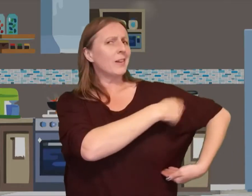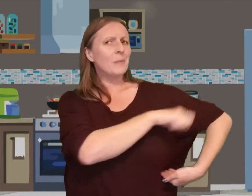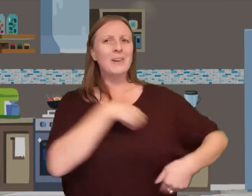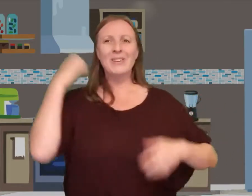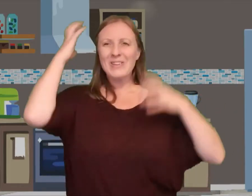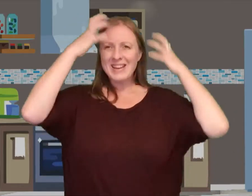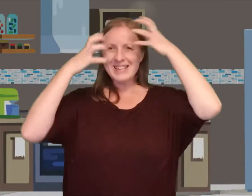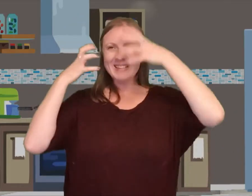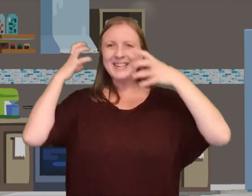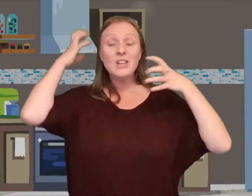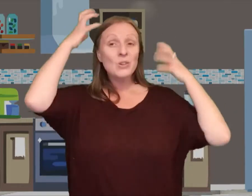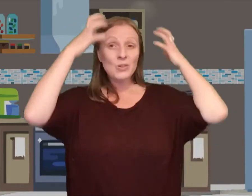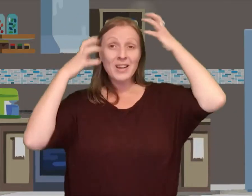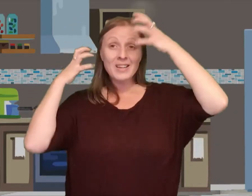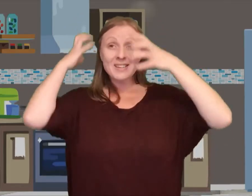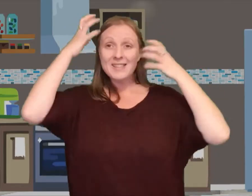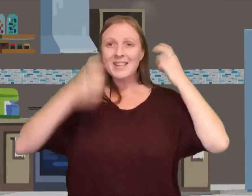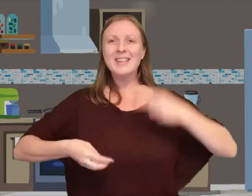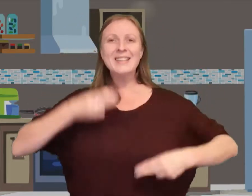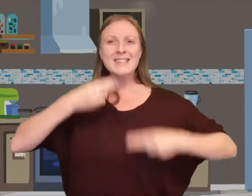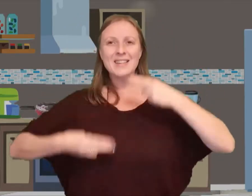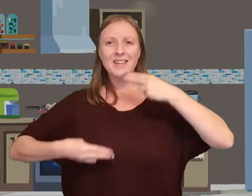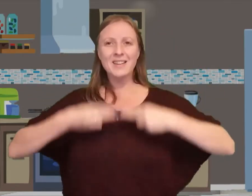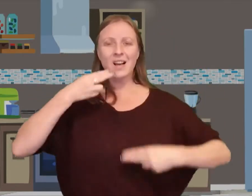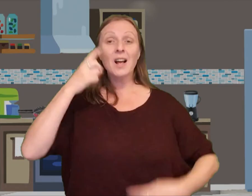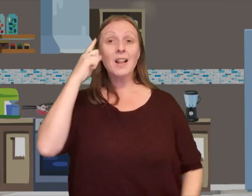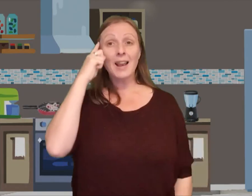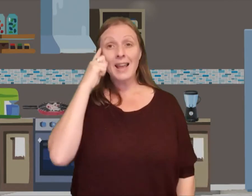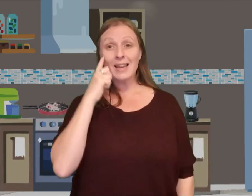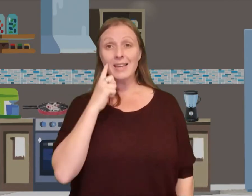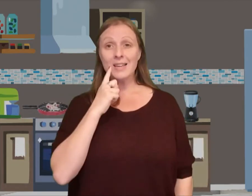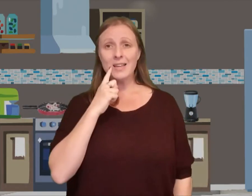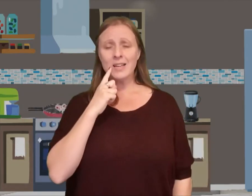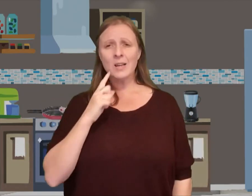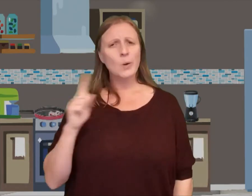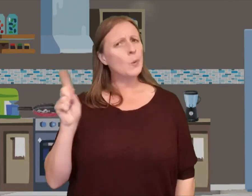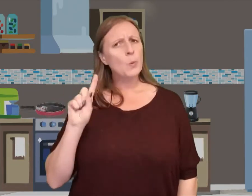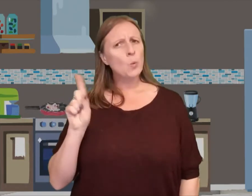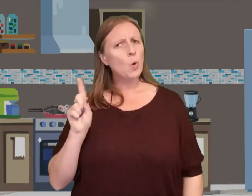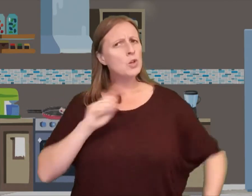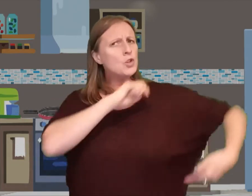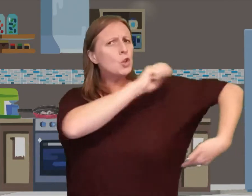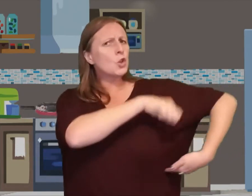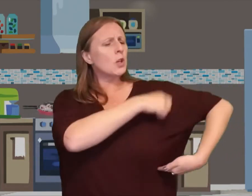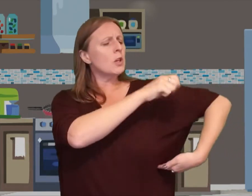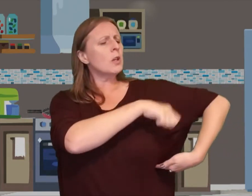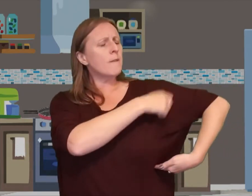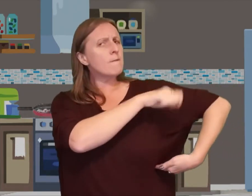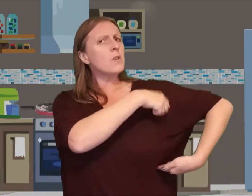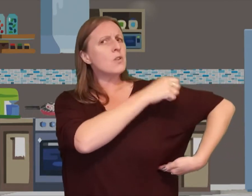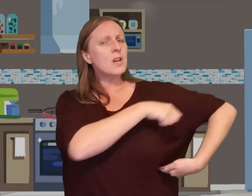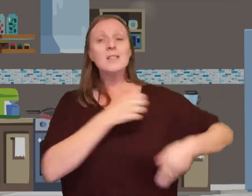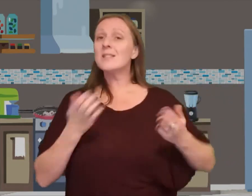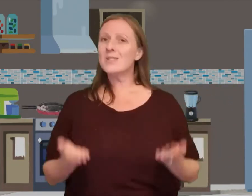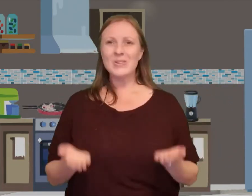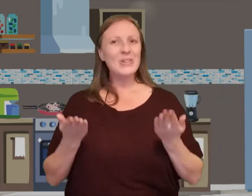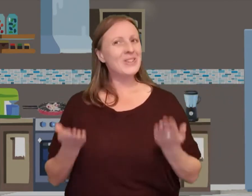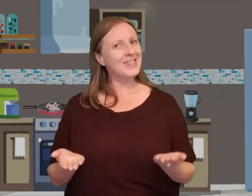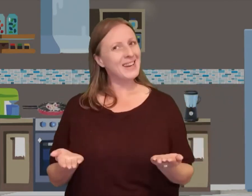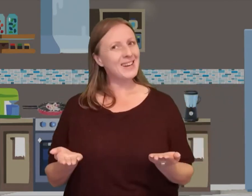up? Crazy, crazy dinner lady, what you cooking up for us